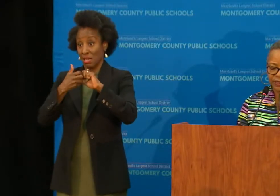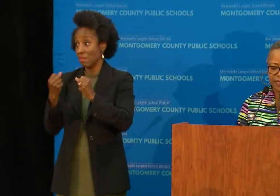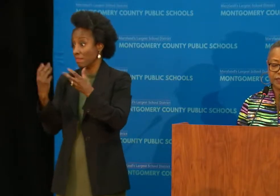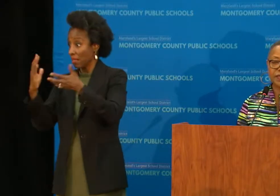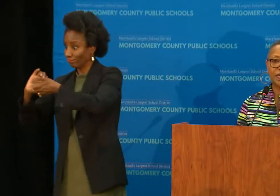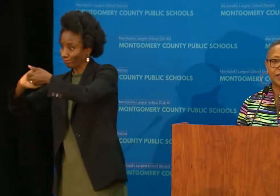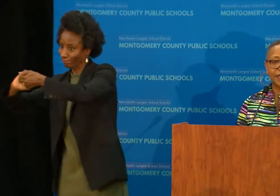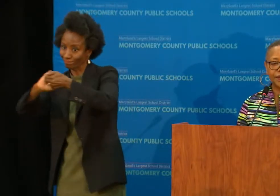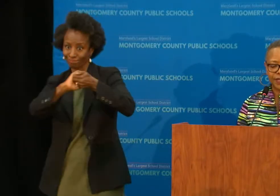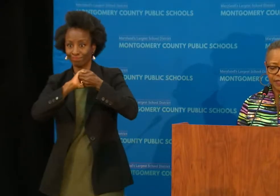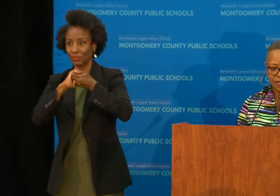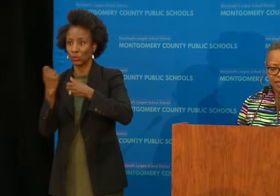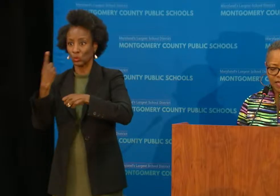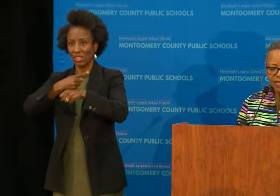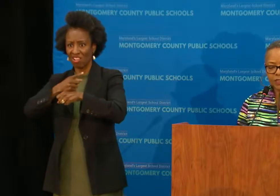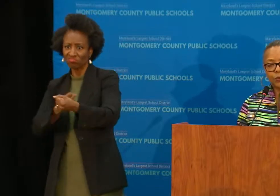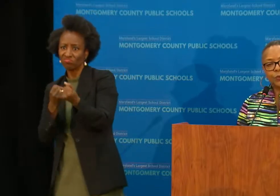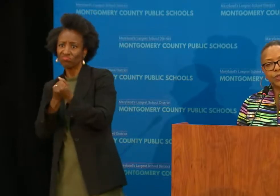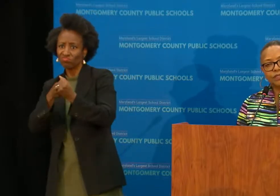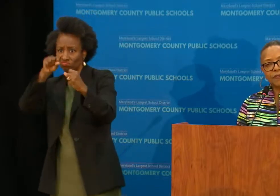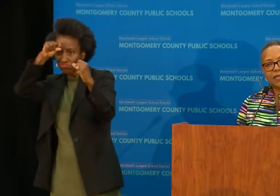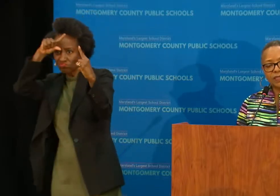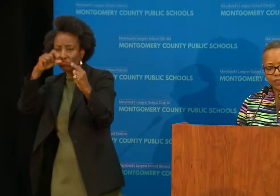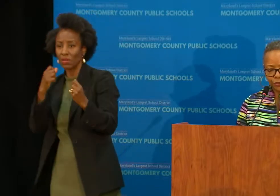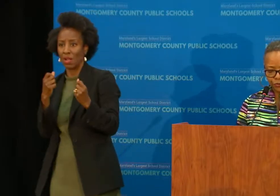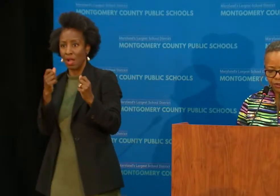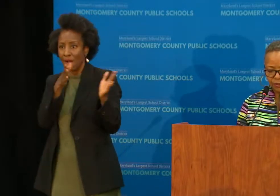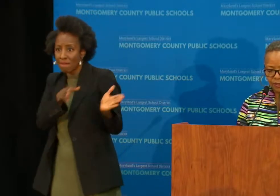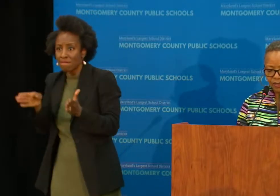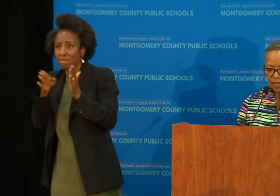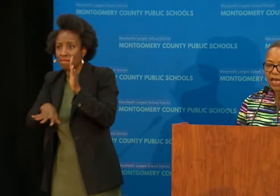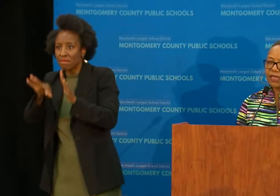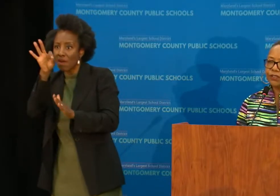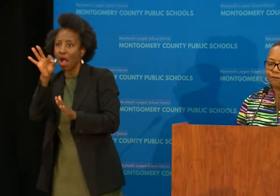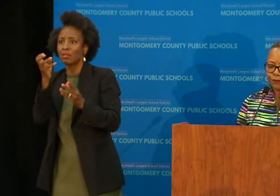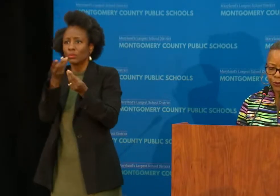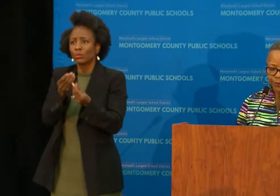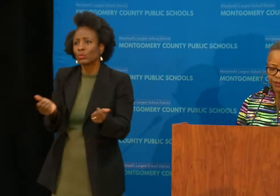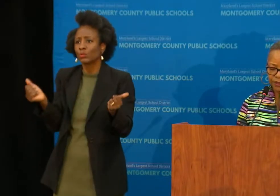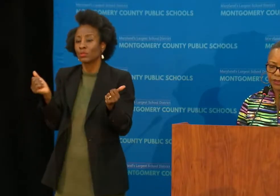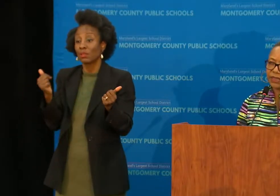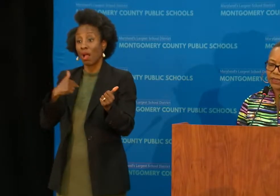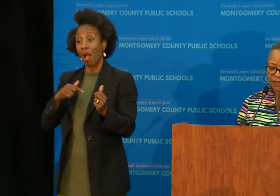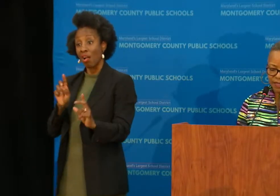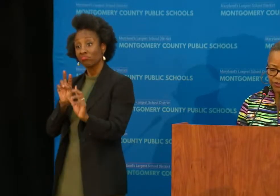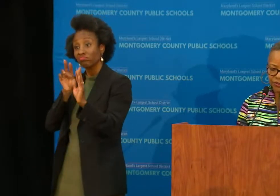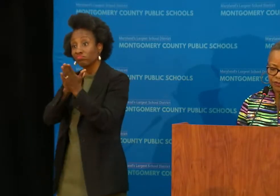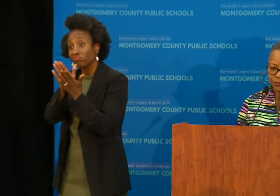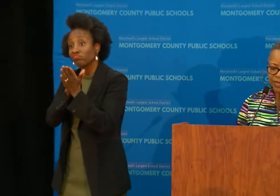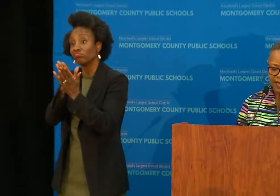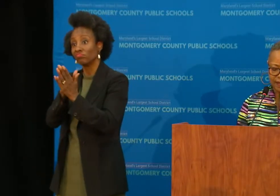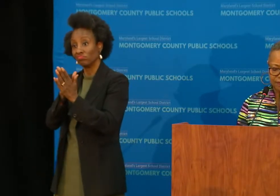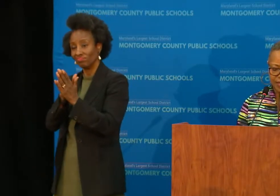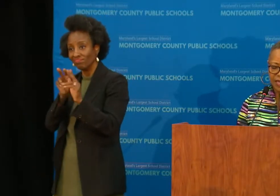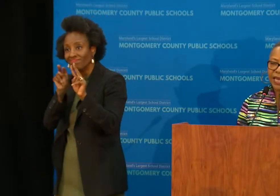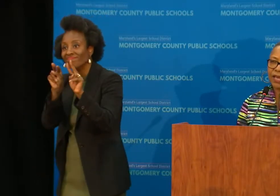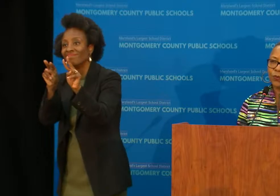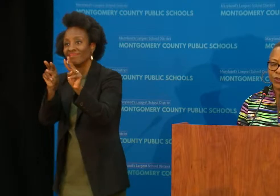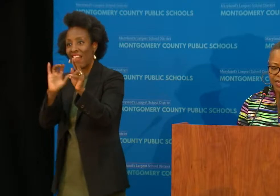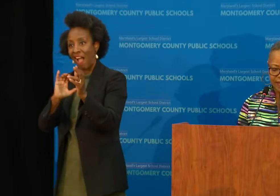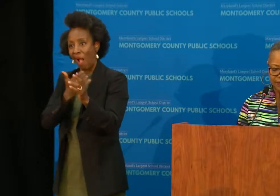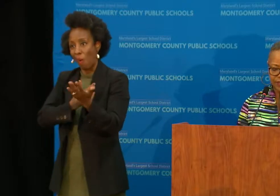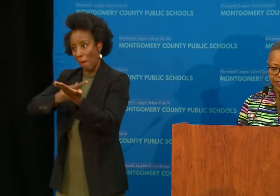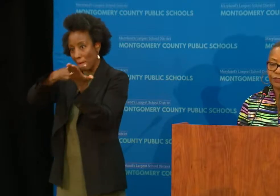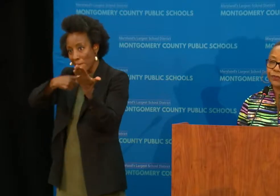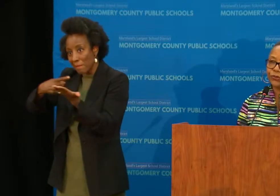join us here today in solidarity as we work to find solutions. I look forward to the discussions we have